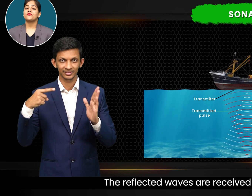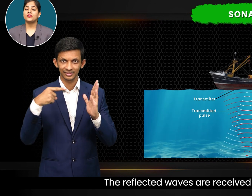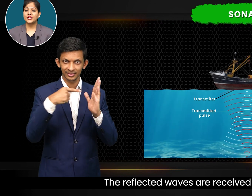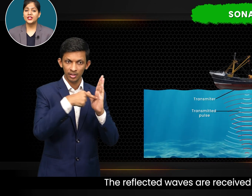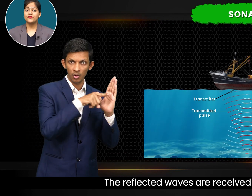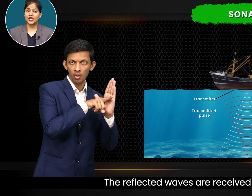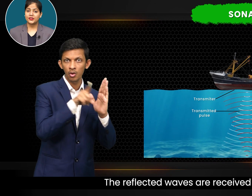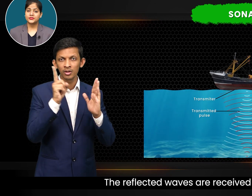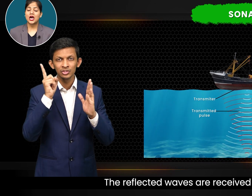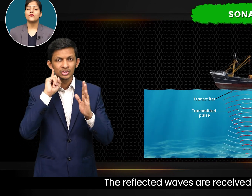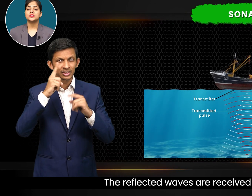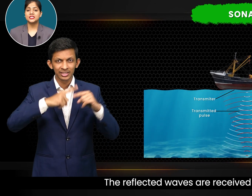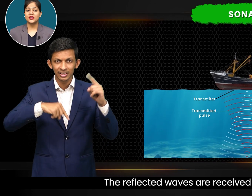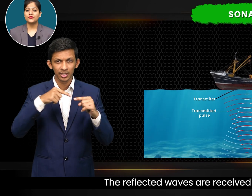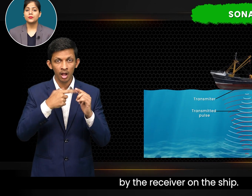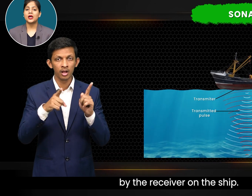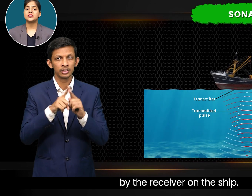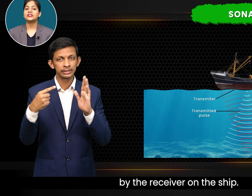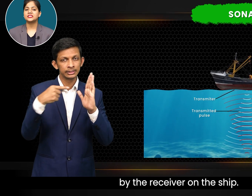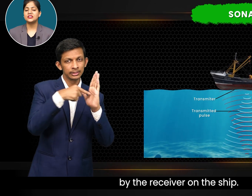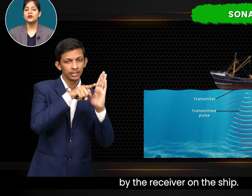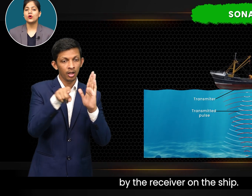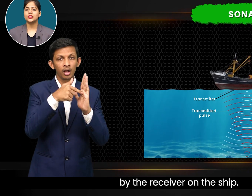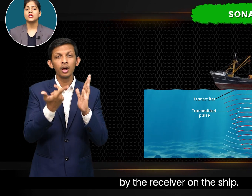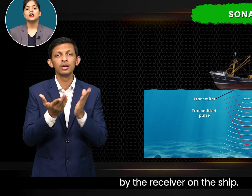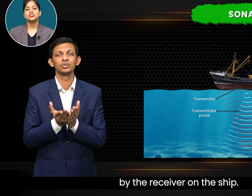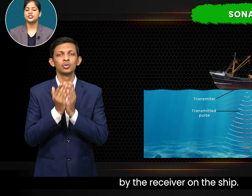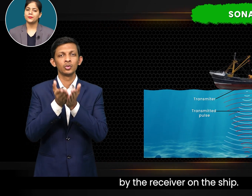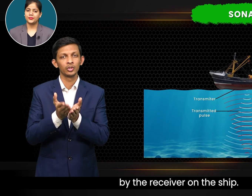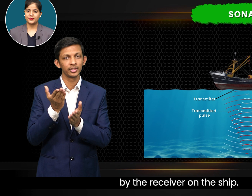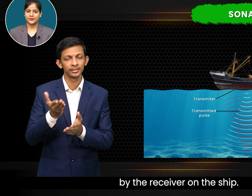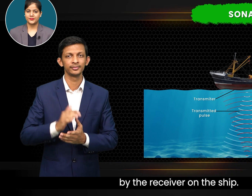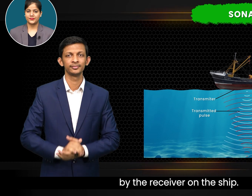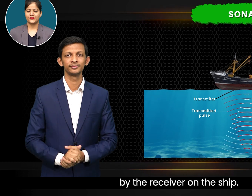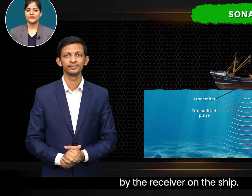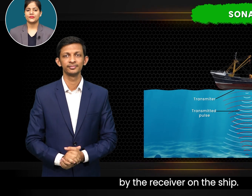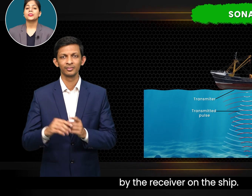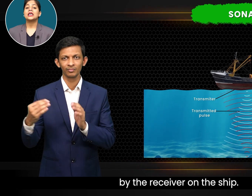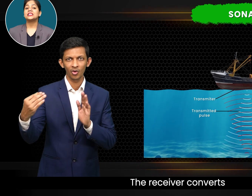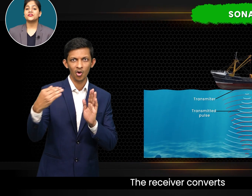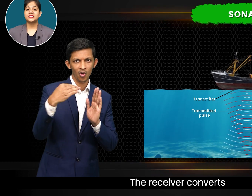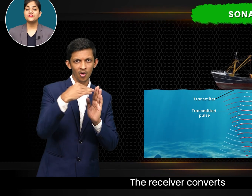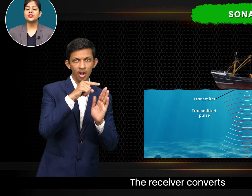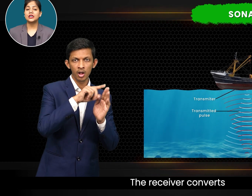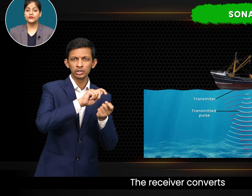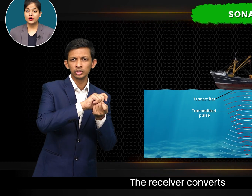The reflective waves are received by the receiver on the ship.